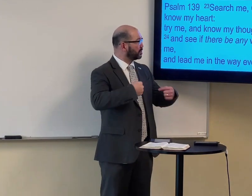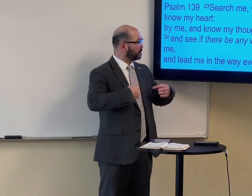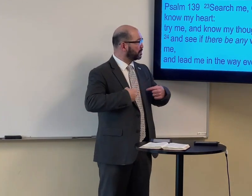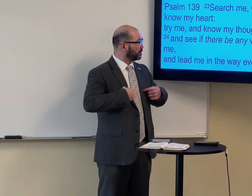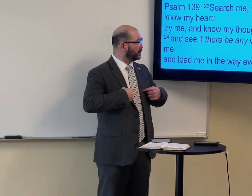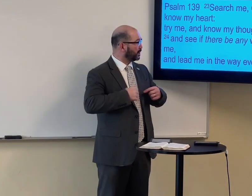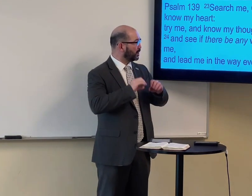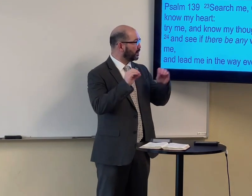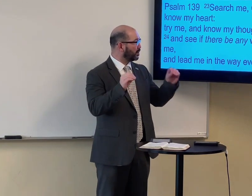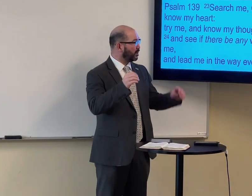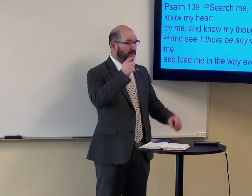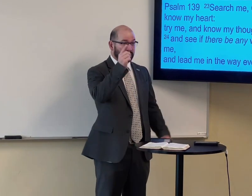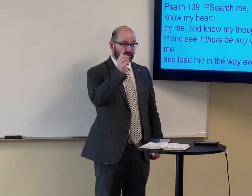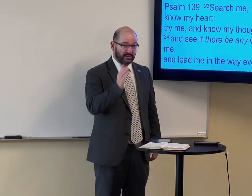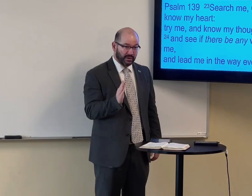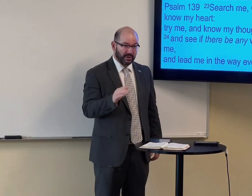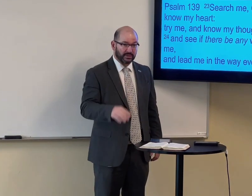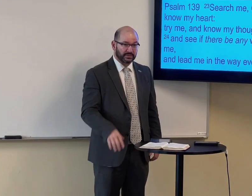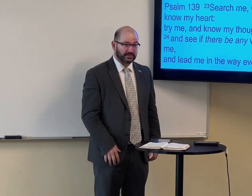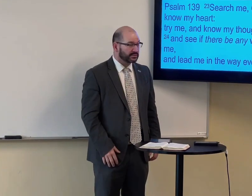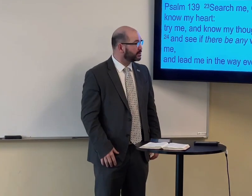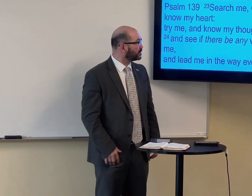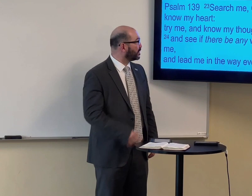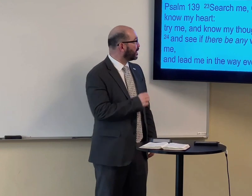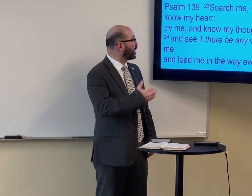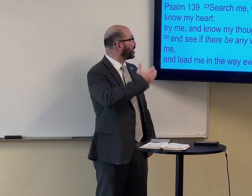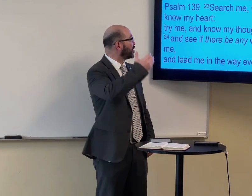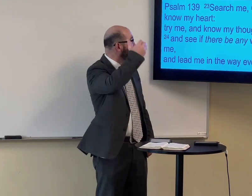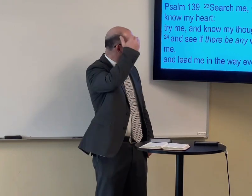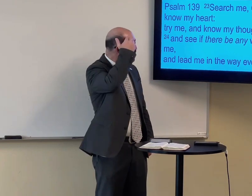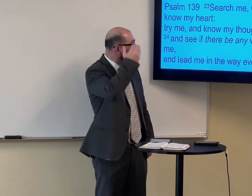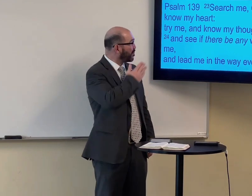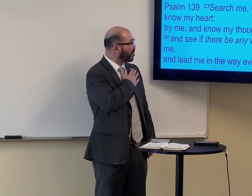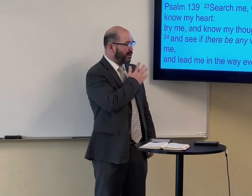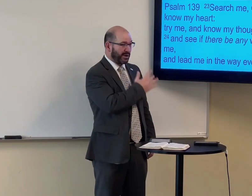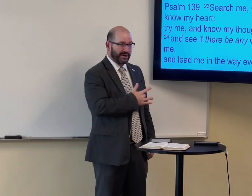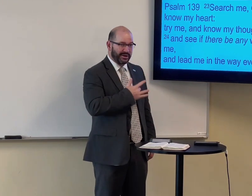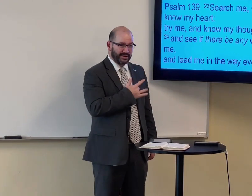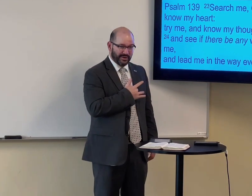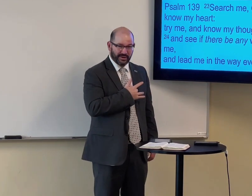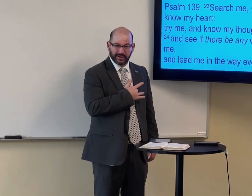"Search me, O God, and know my heart."